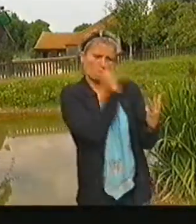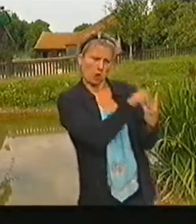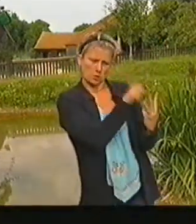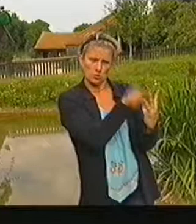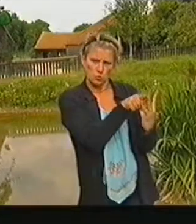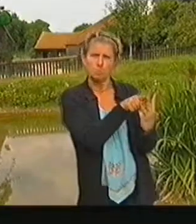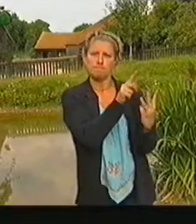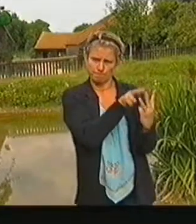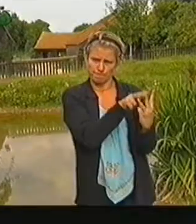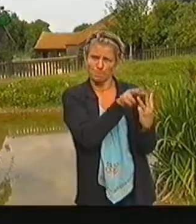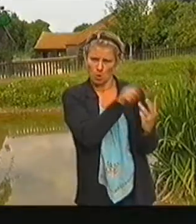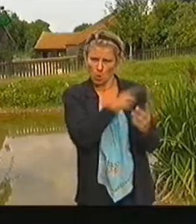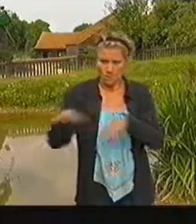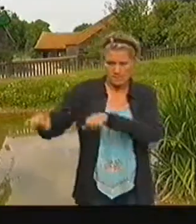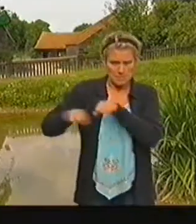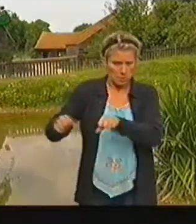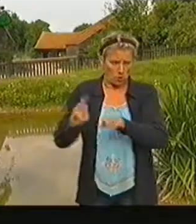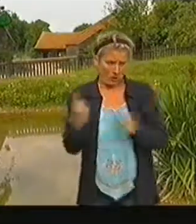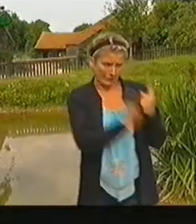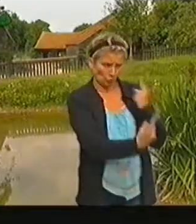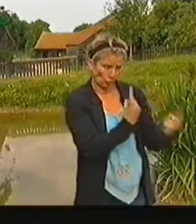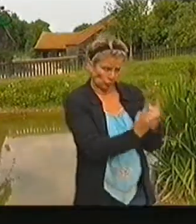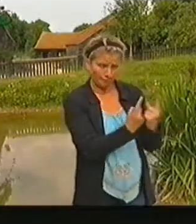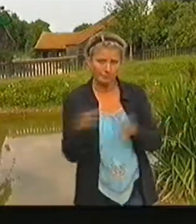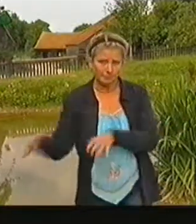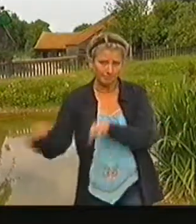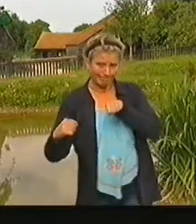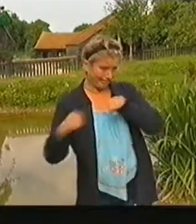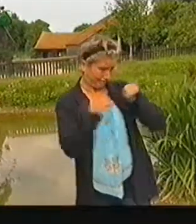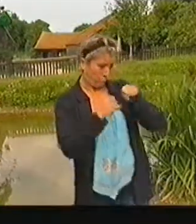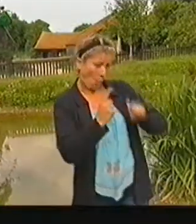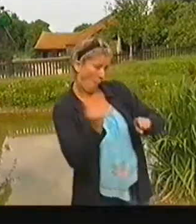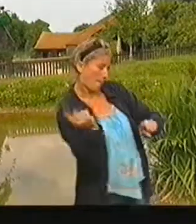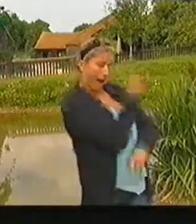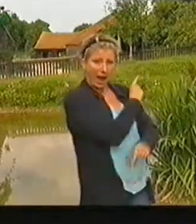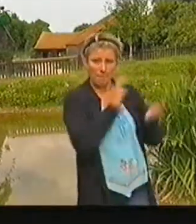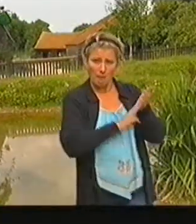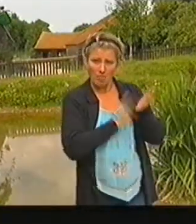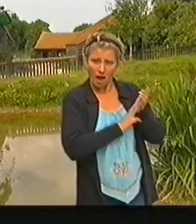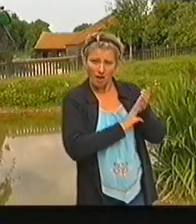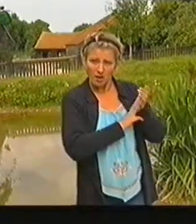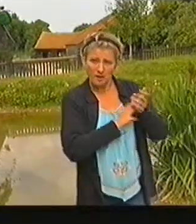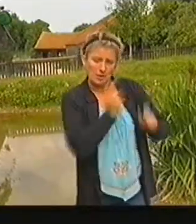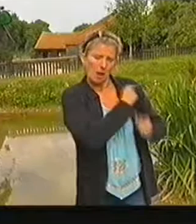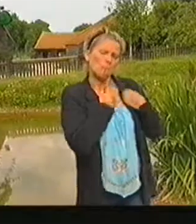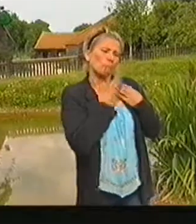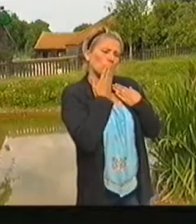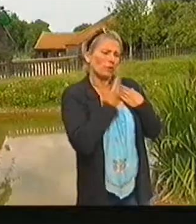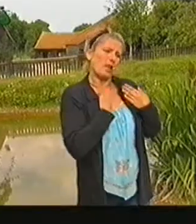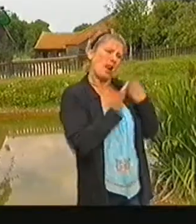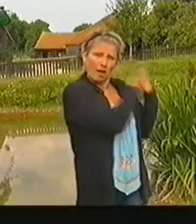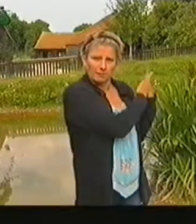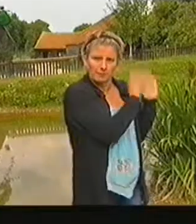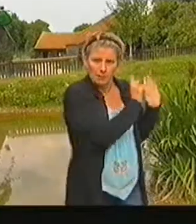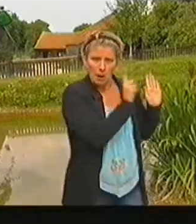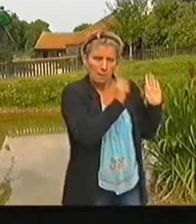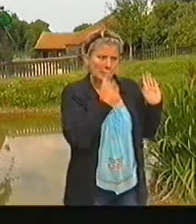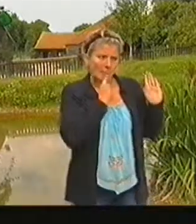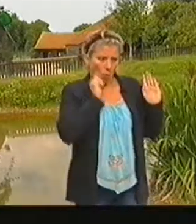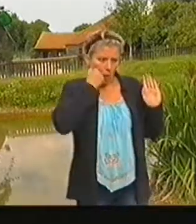"My darlings," he said, pointing to 2 of the 3 small foxes, "take a cart each and run back as fast as you can to your mother. Give her